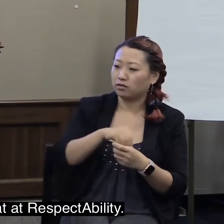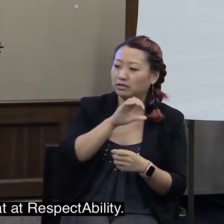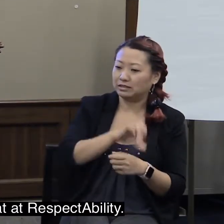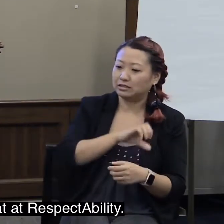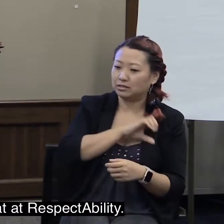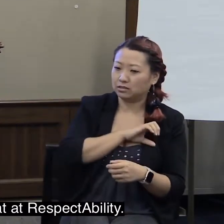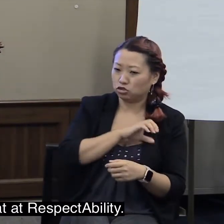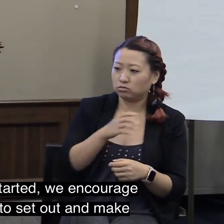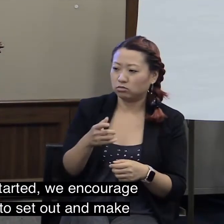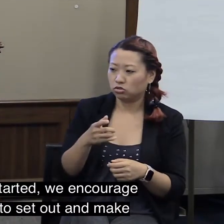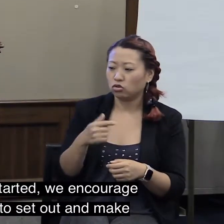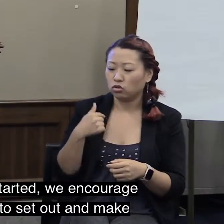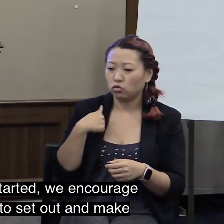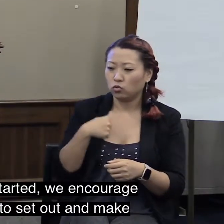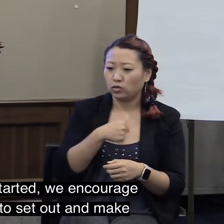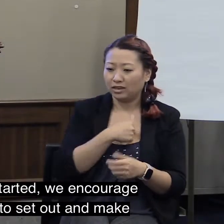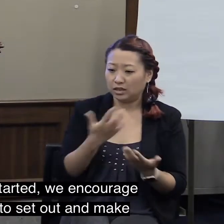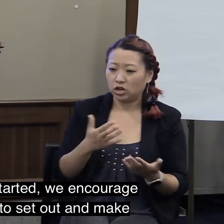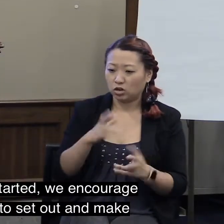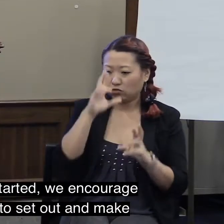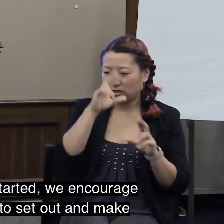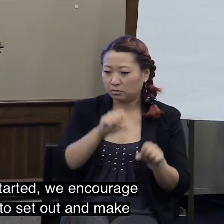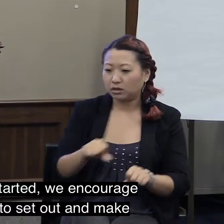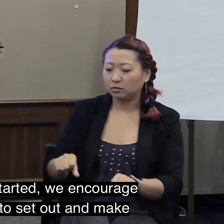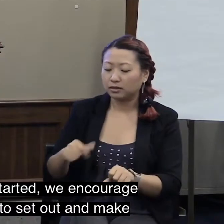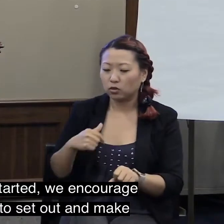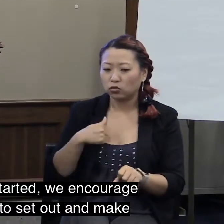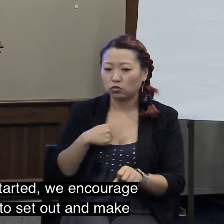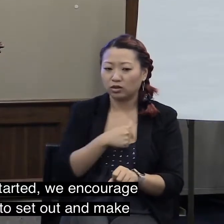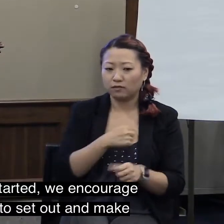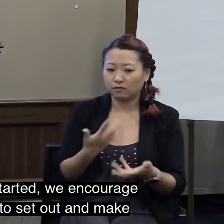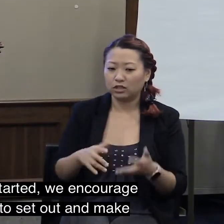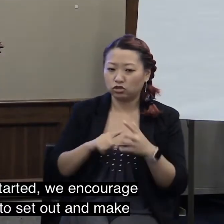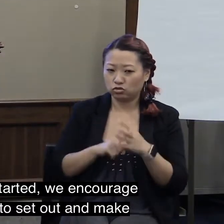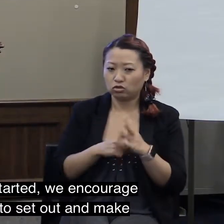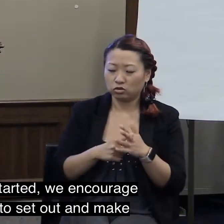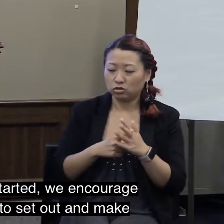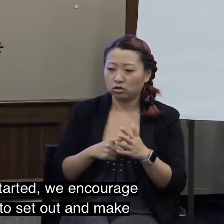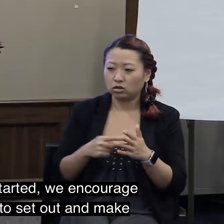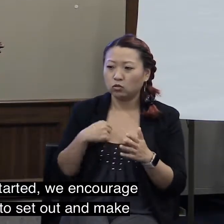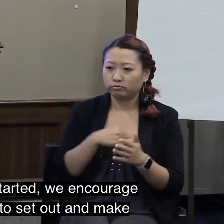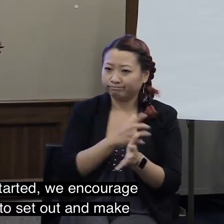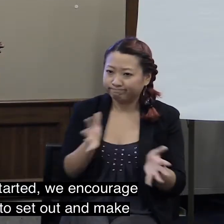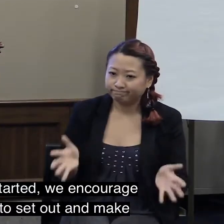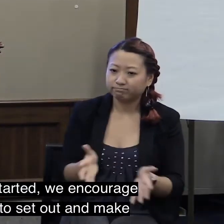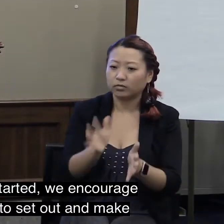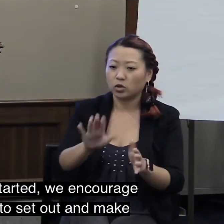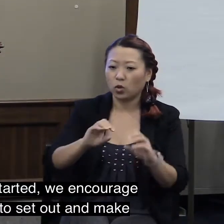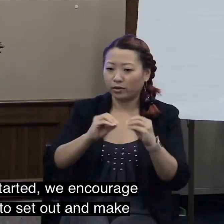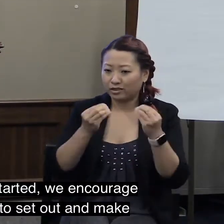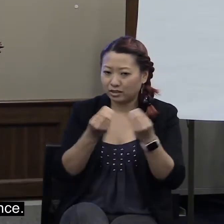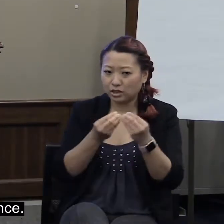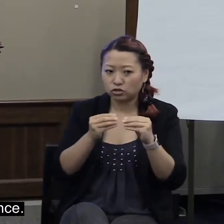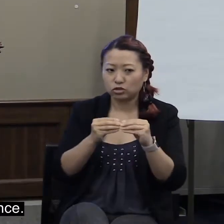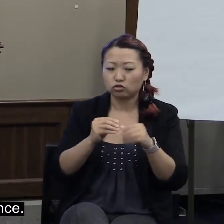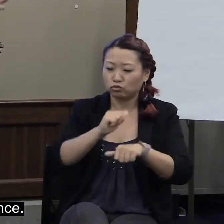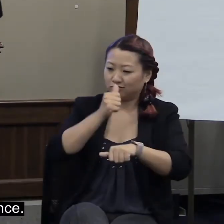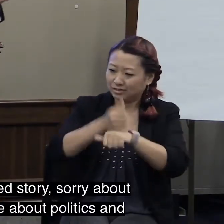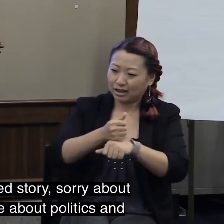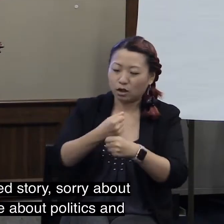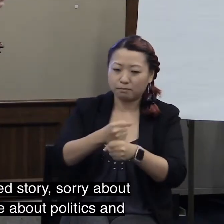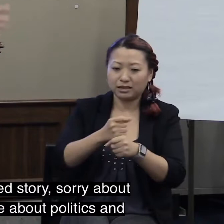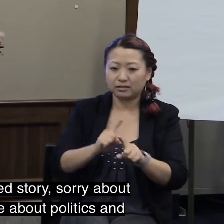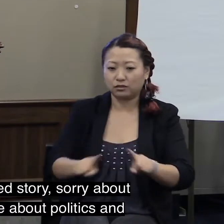going to do that at Respectability. We have already. We've started. We encourage you to, in your organizations, to set out and make a difference. Now, with